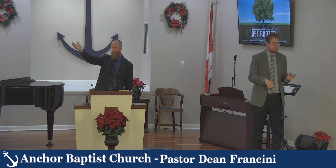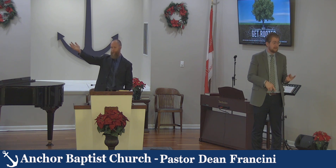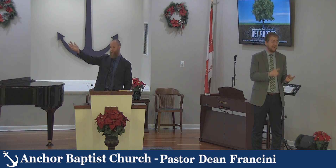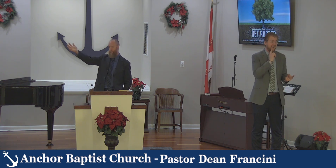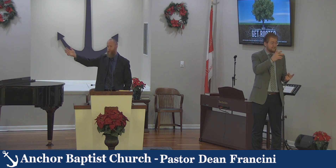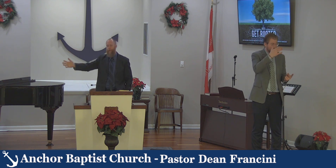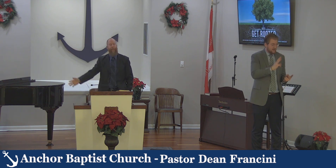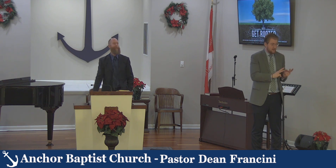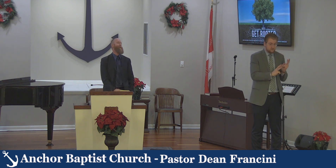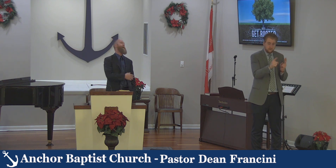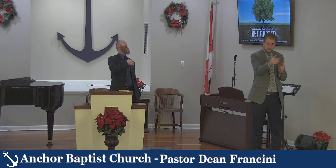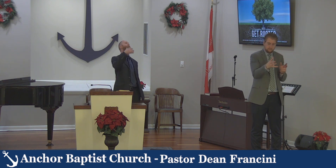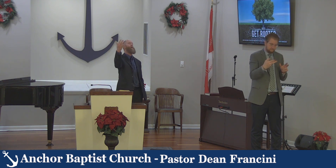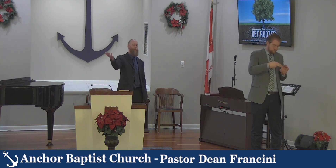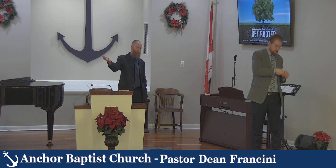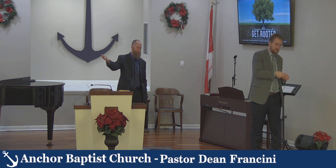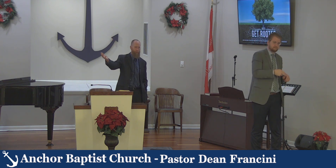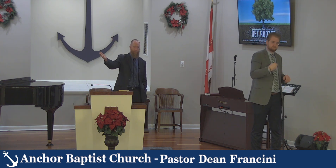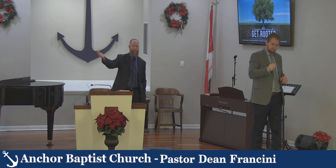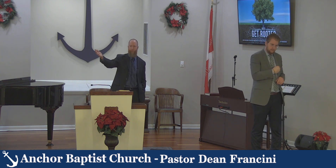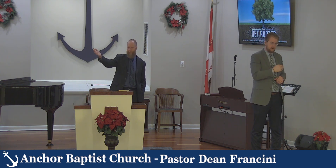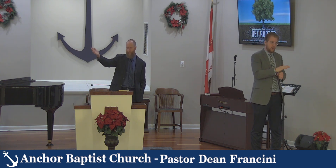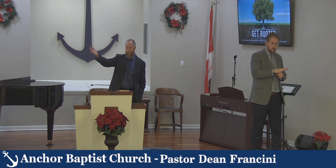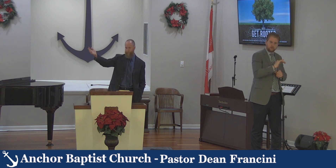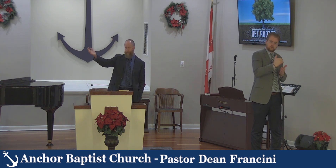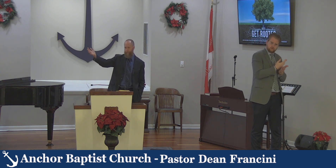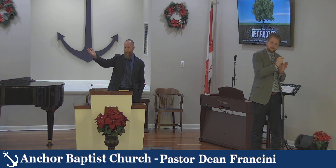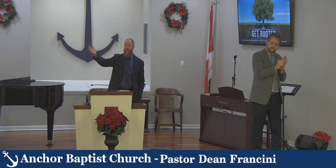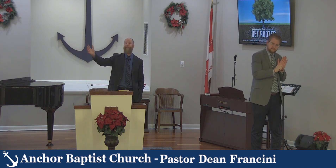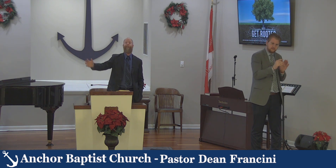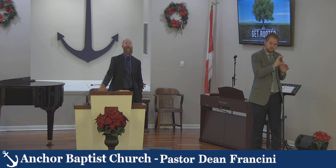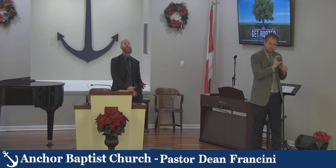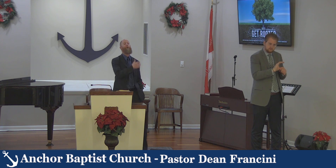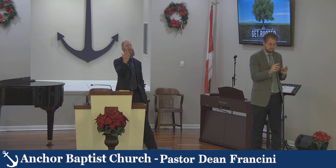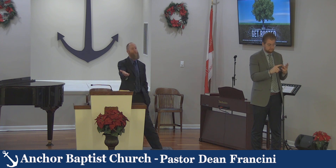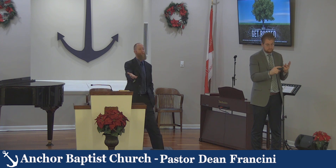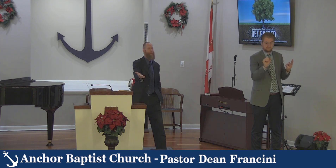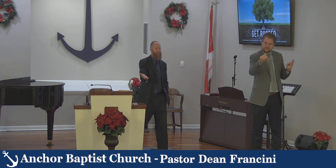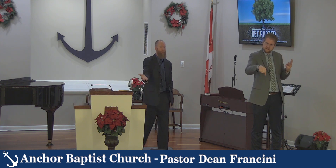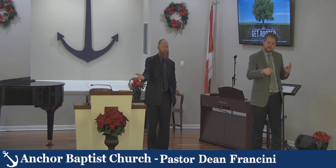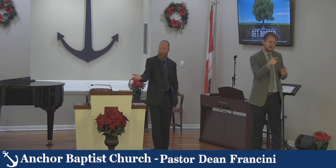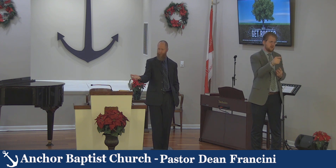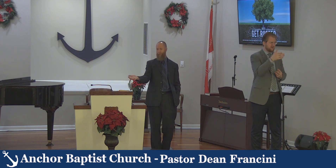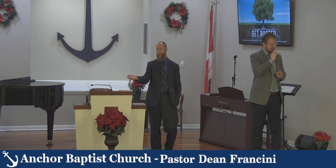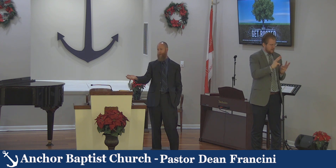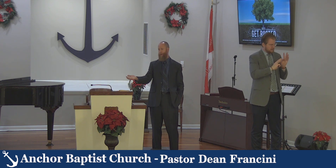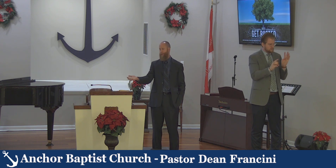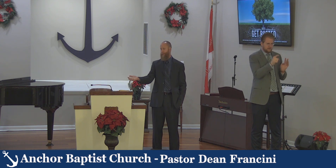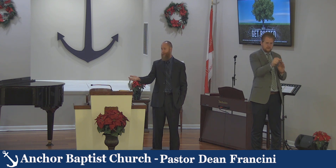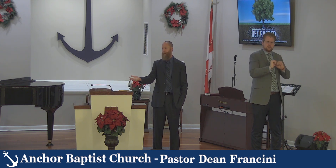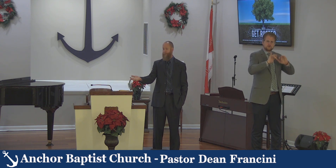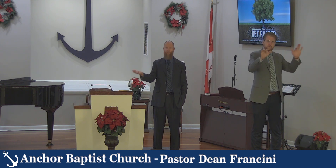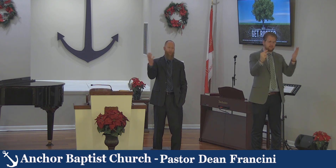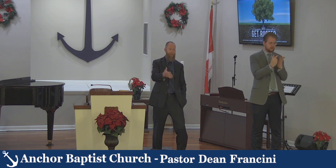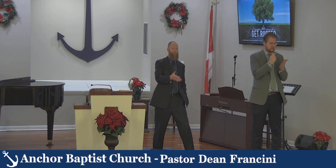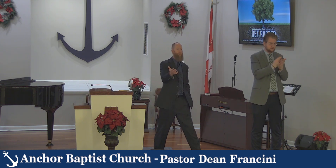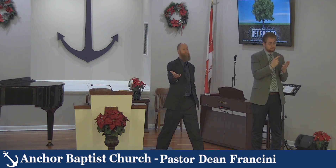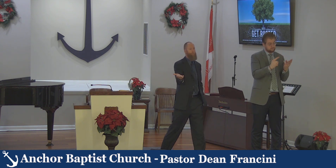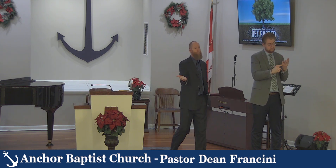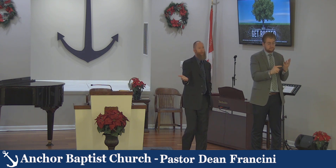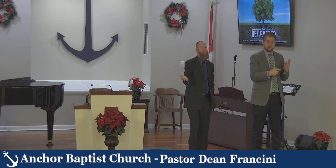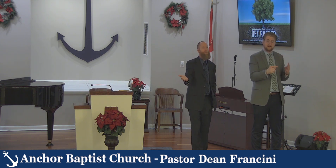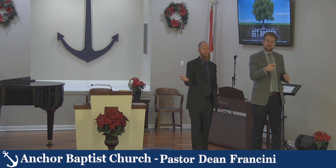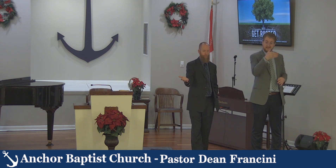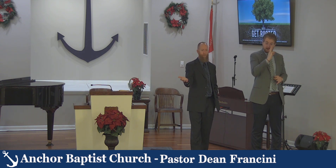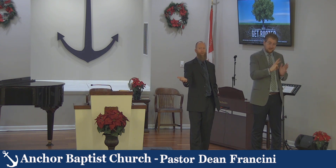local New Testament church? Is it God's will that you proclaim the gospel? Is it God's will that you study to show yourself approved unto God? Is it God's will that you